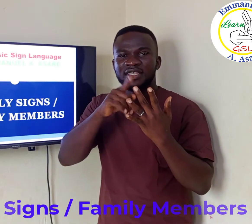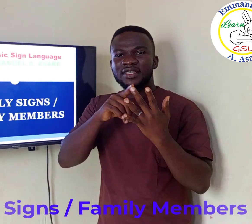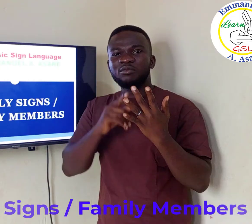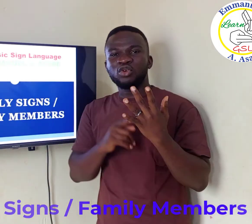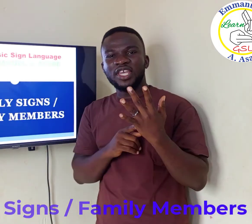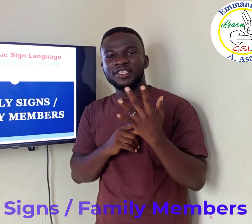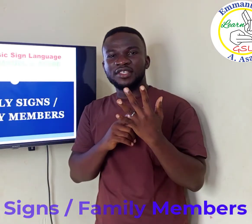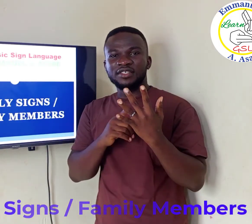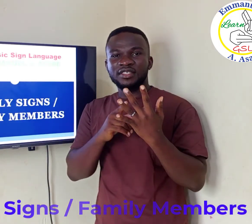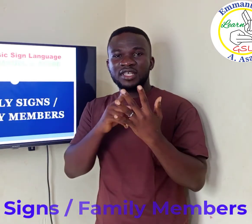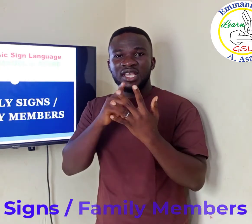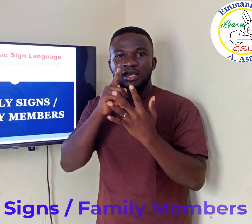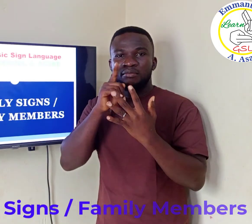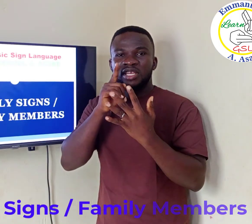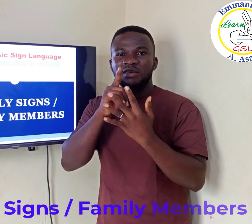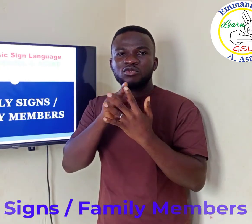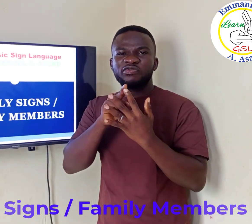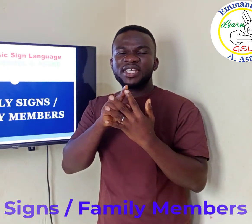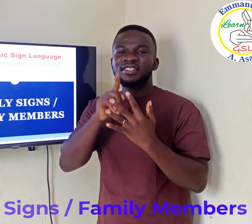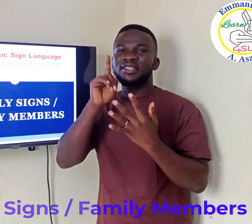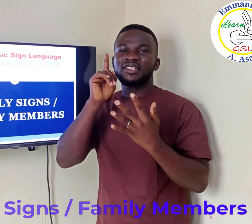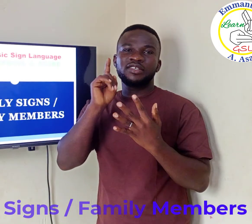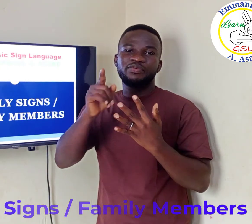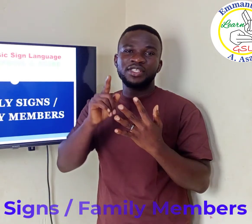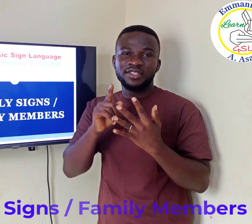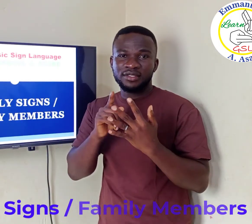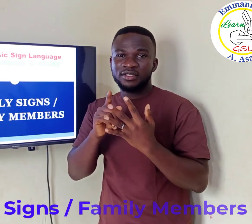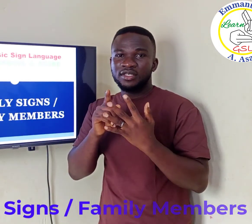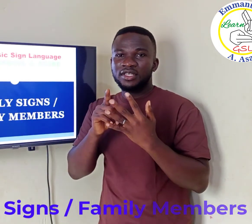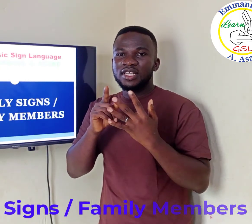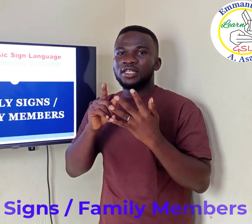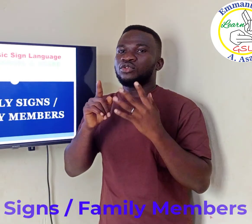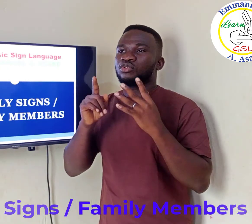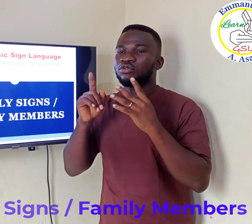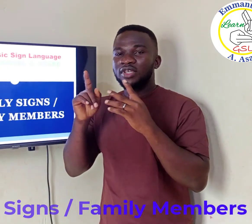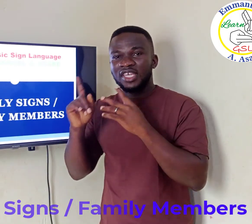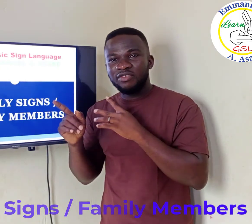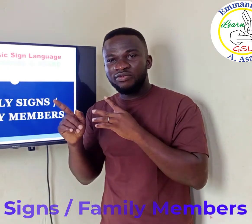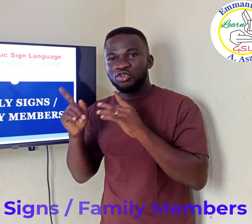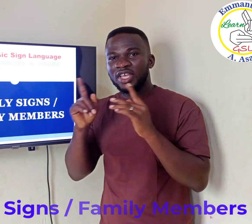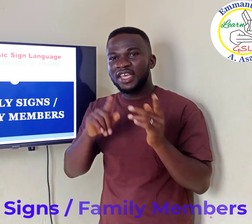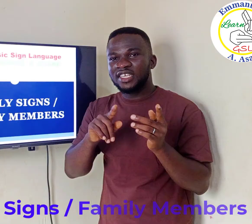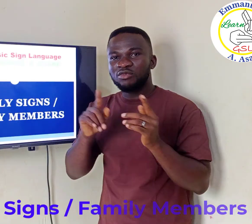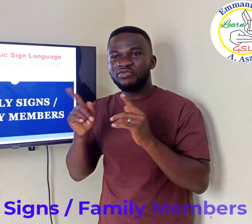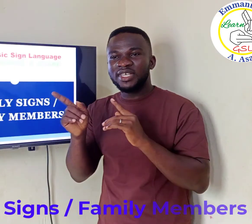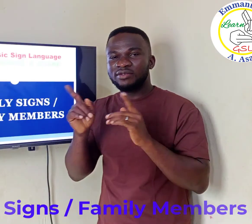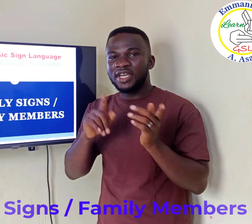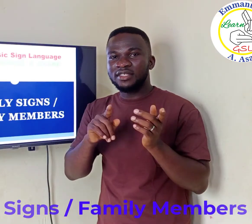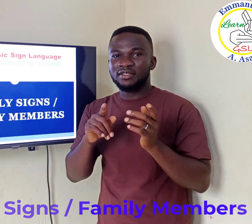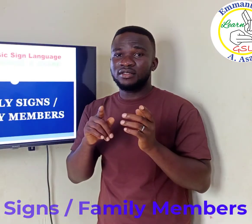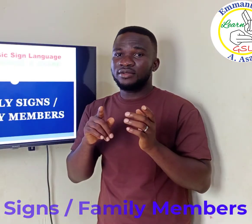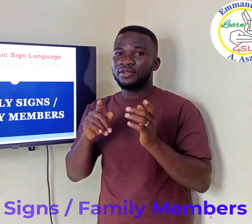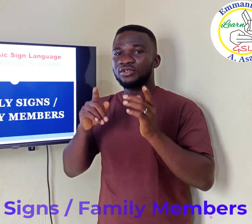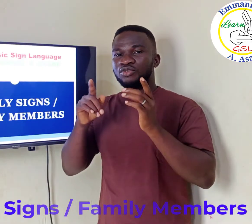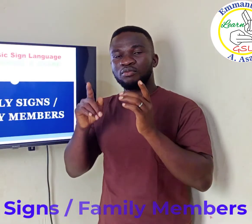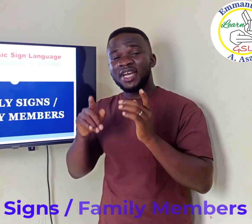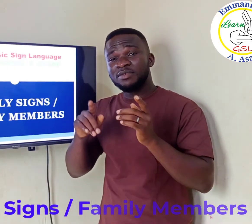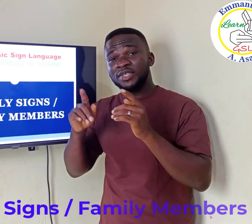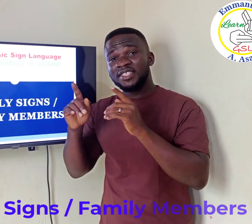same location, but the movement is different. So if you don't get the movement right, you might mistake